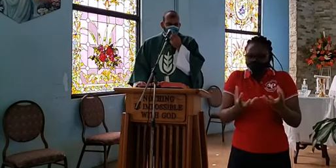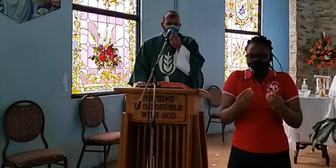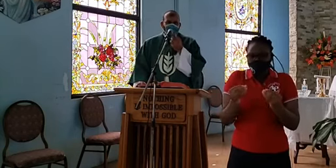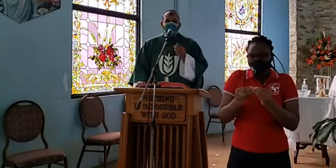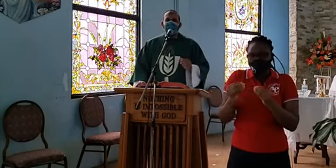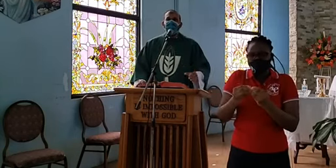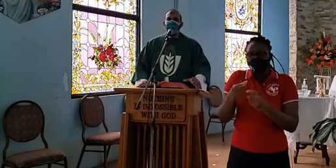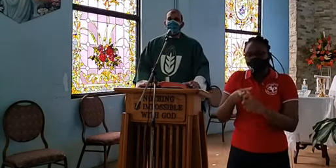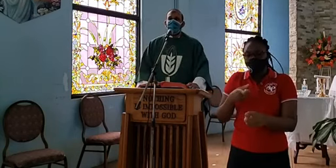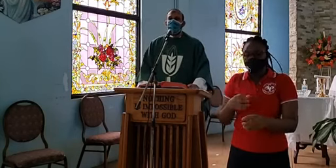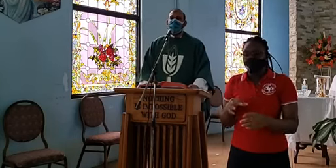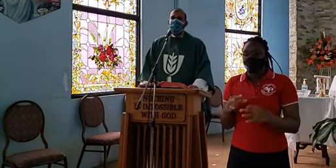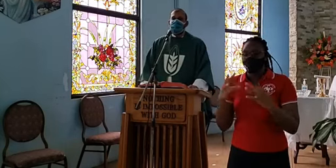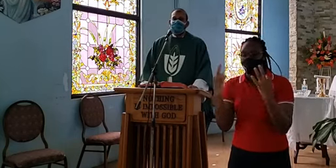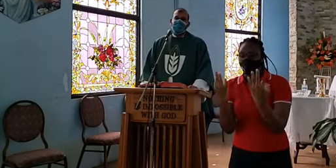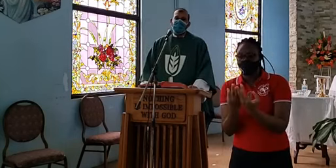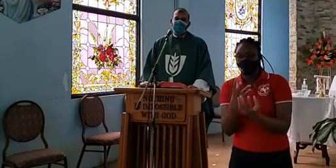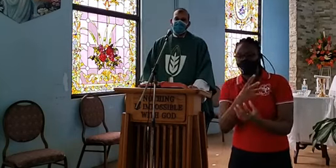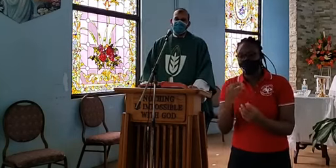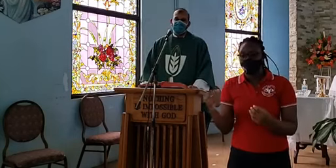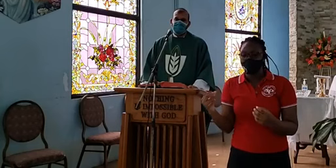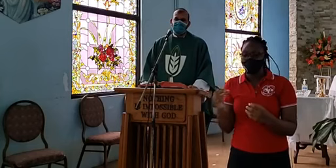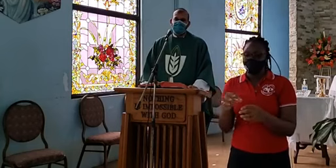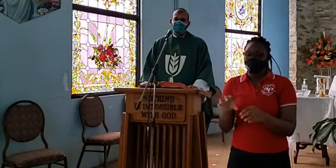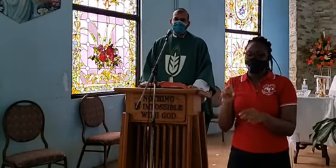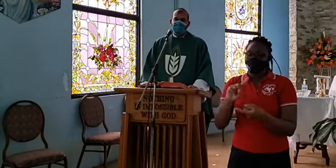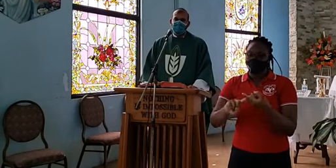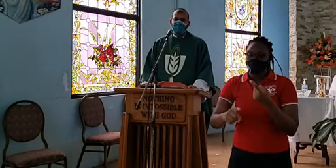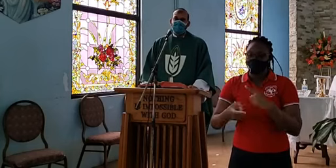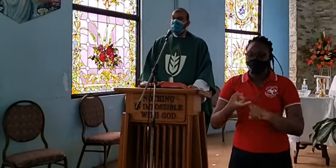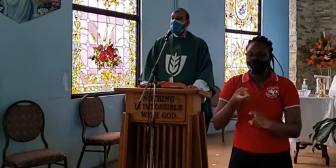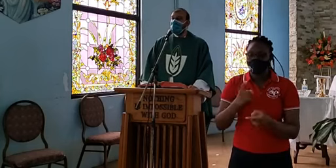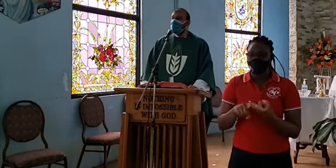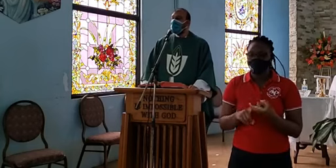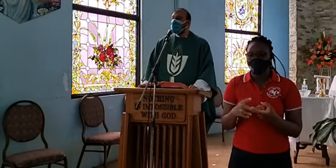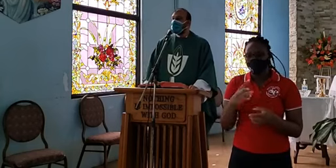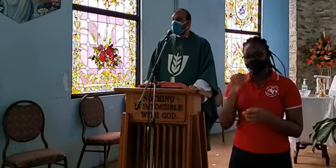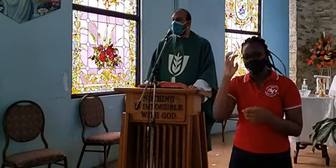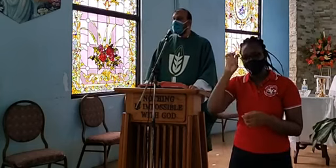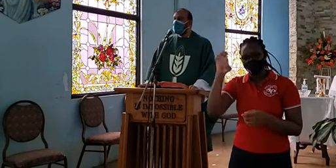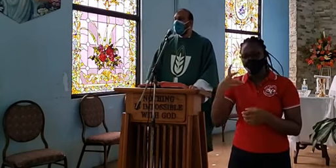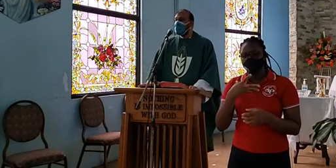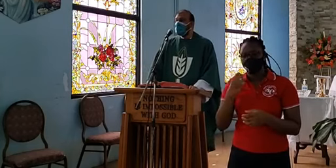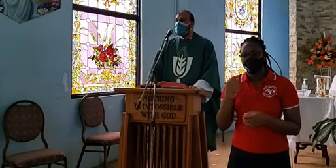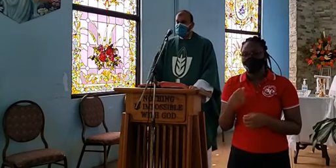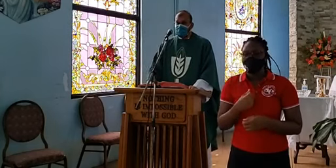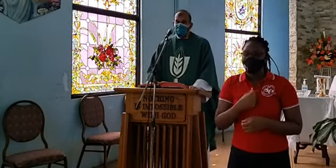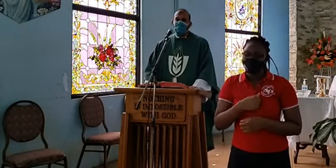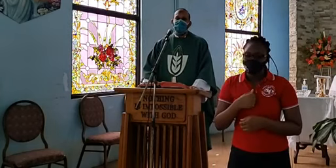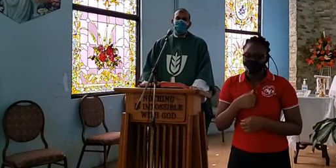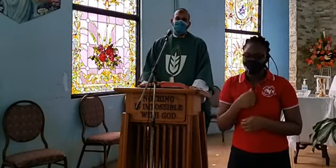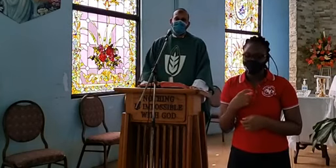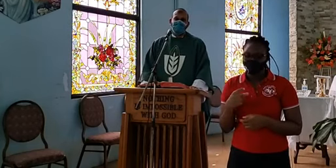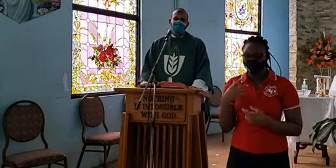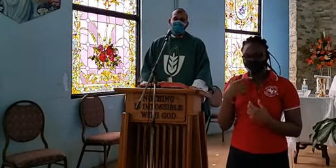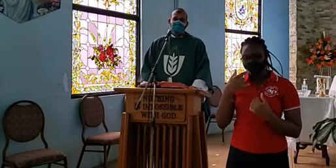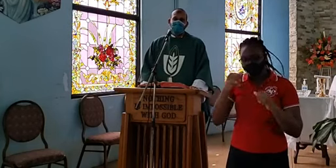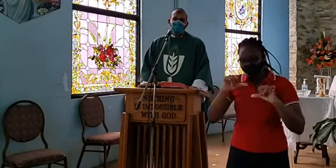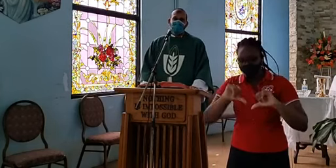his own family and friends, and he was sorely